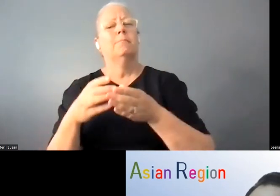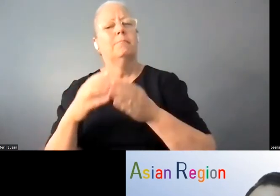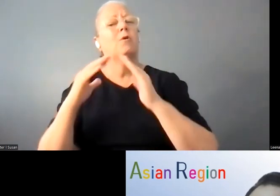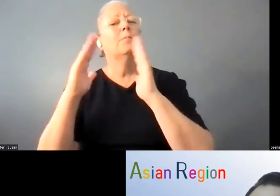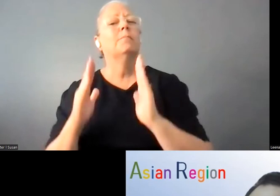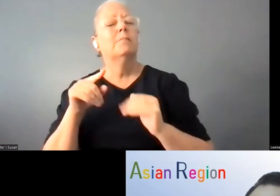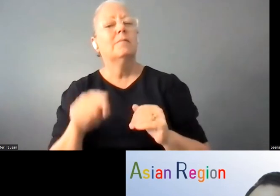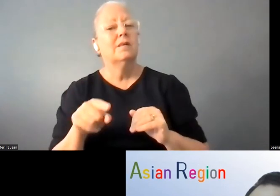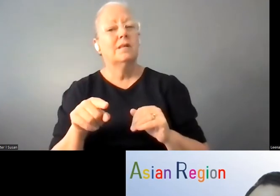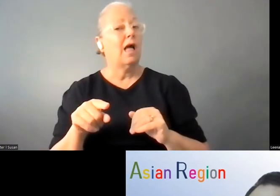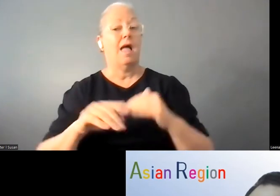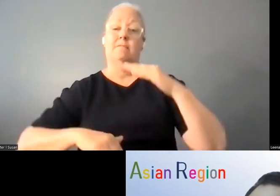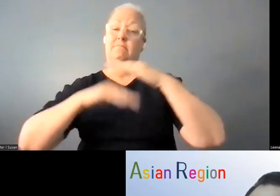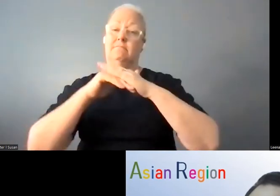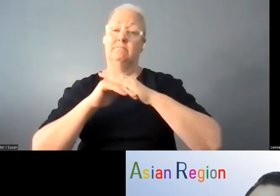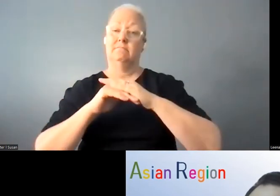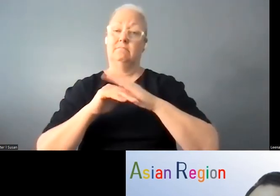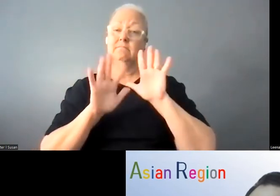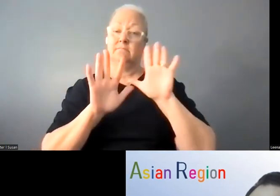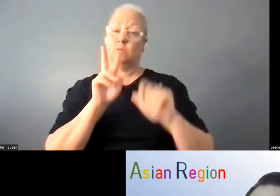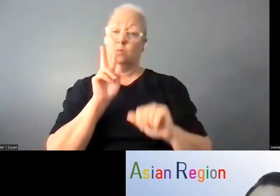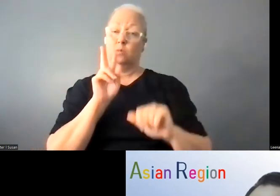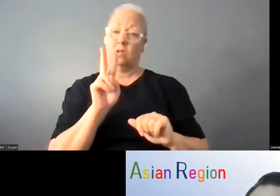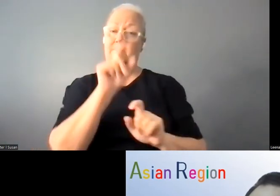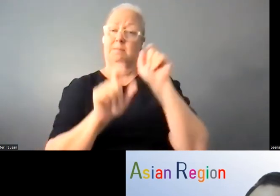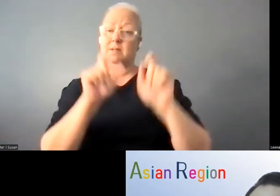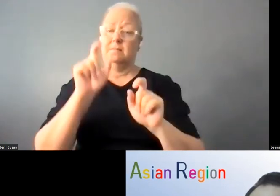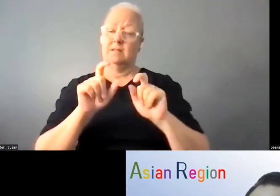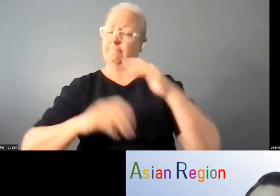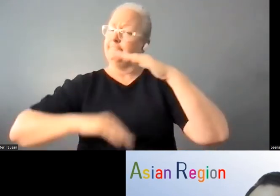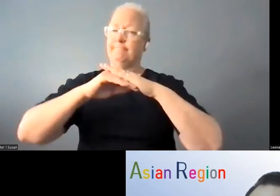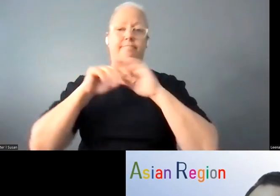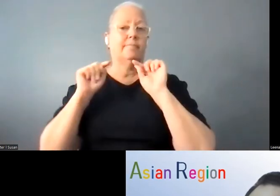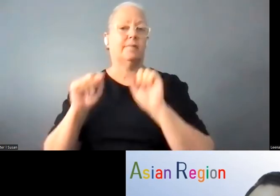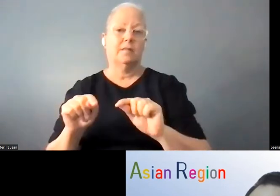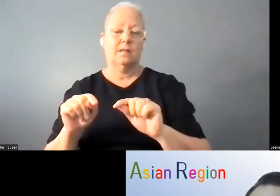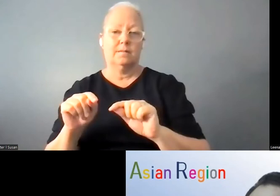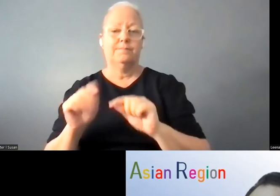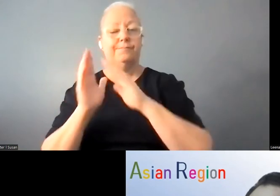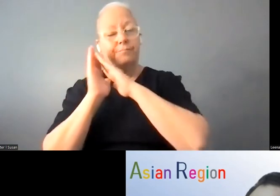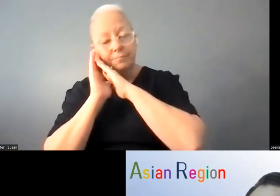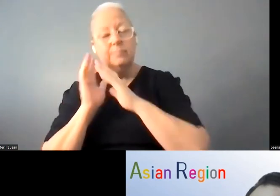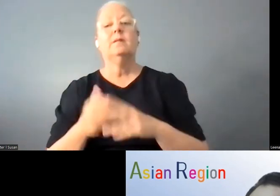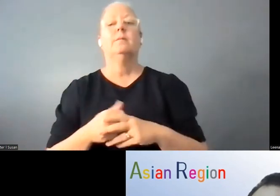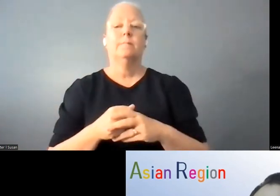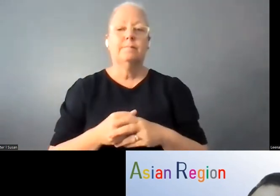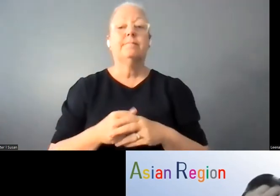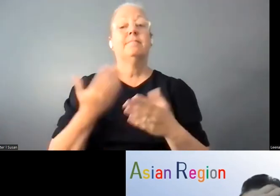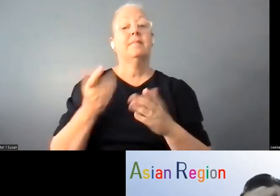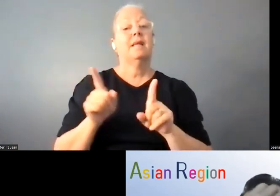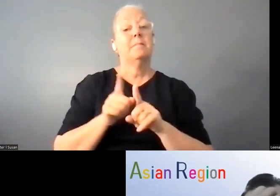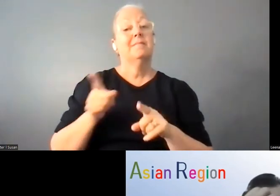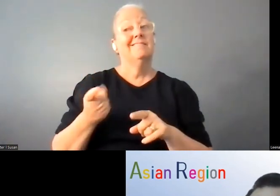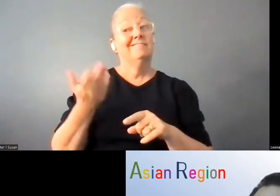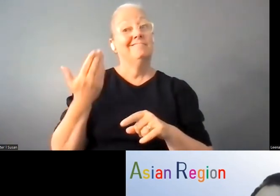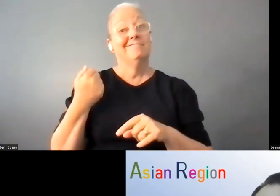than 12 children to stay in our homes. And, you know, people like Amulya, children with